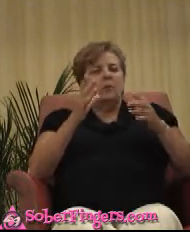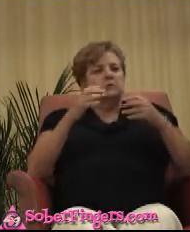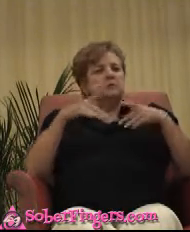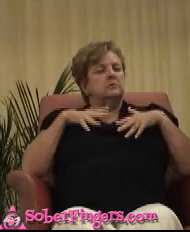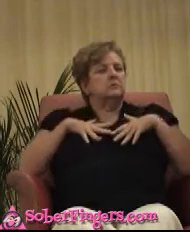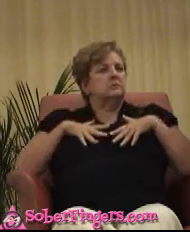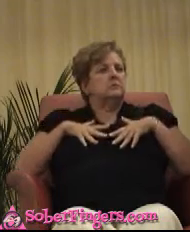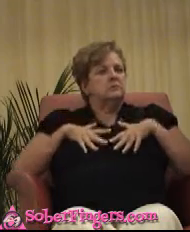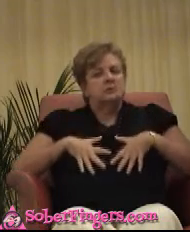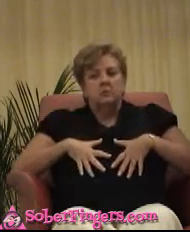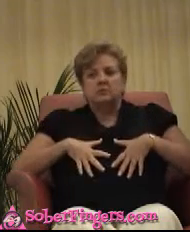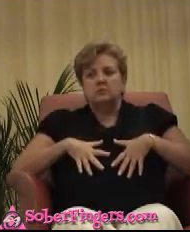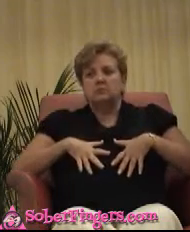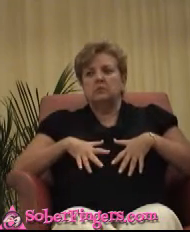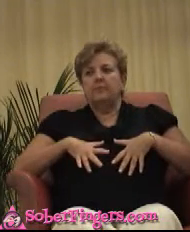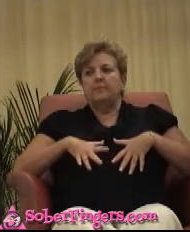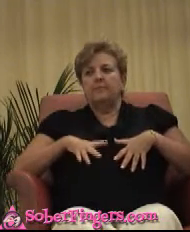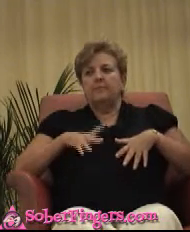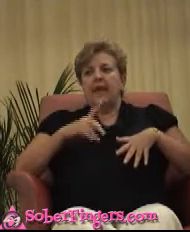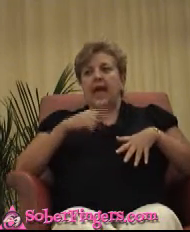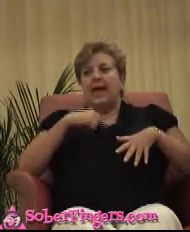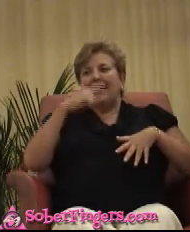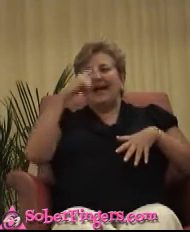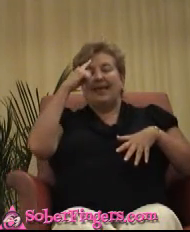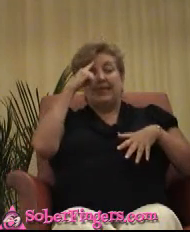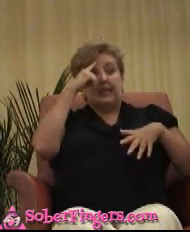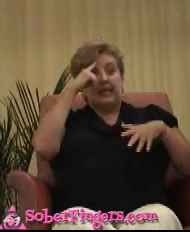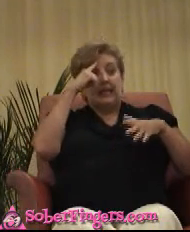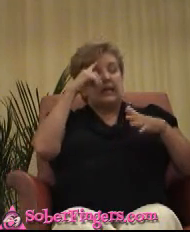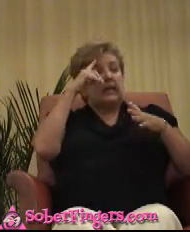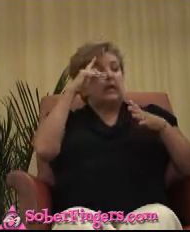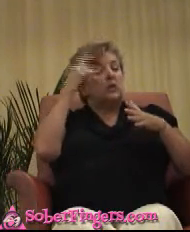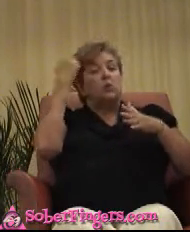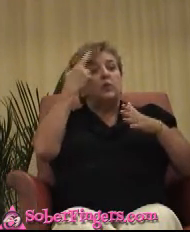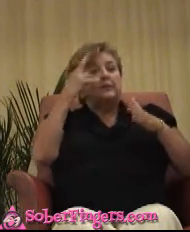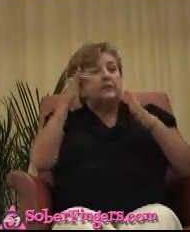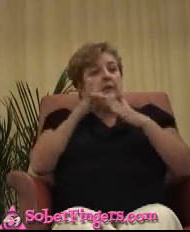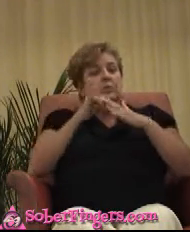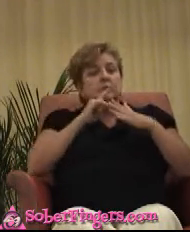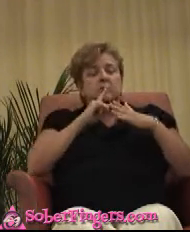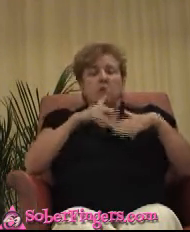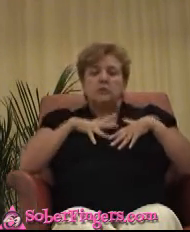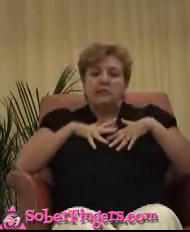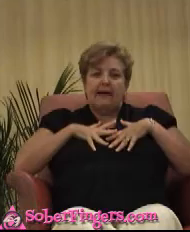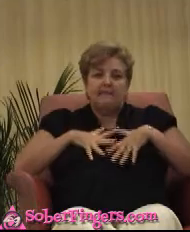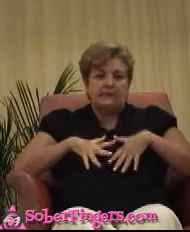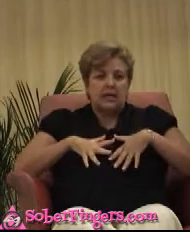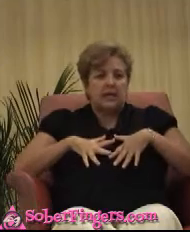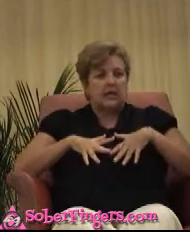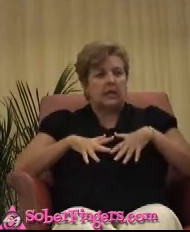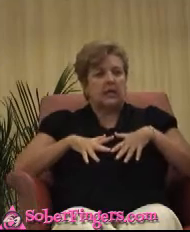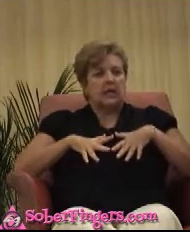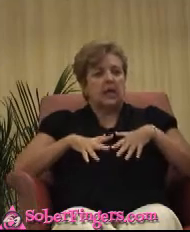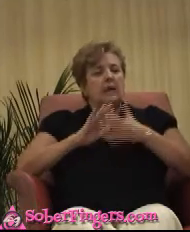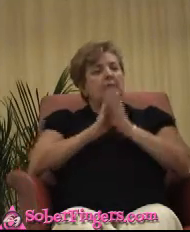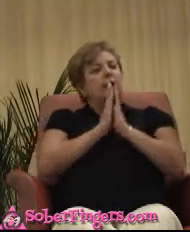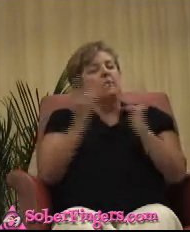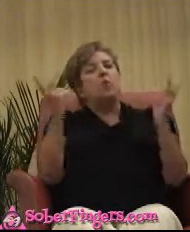I think the reason that it was so devastating even at the beginning, and it got worse as time went on, was